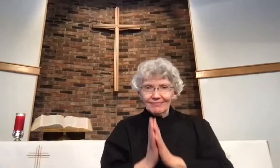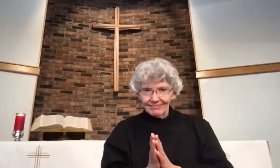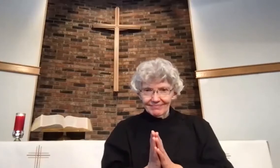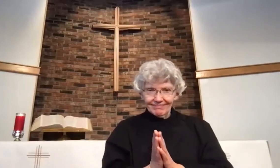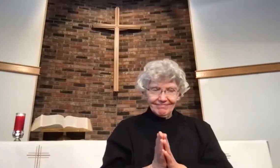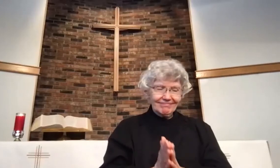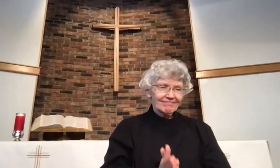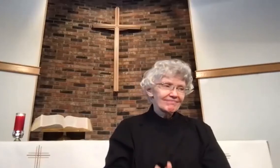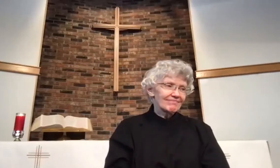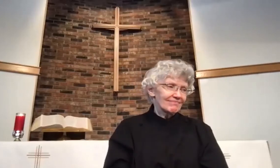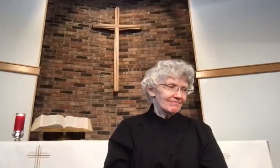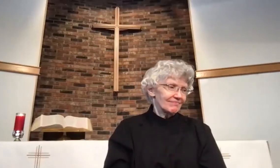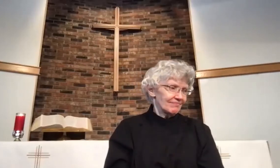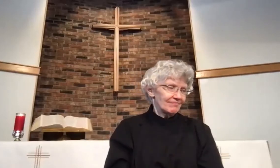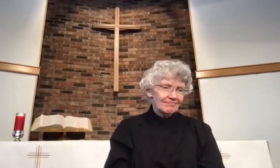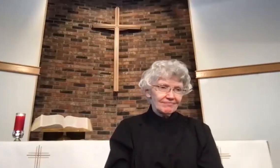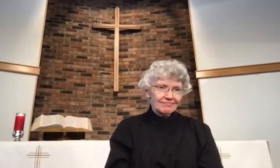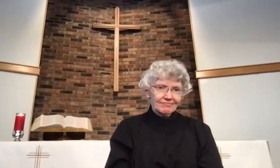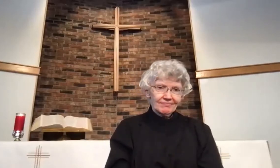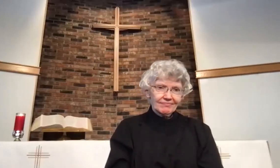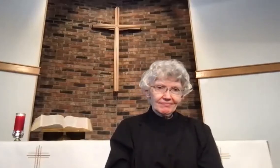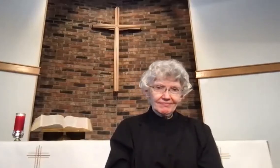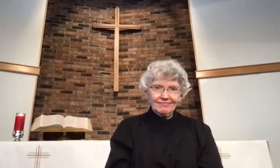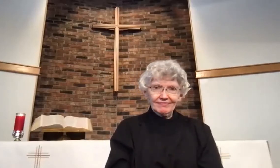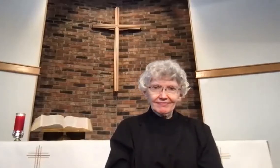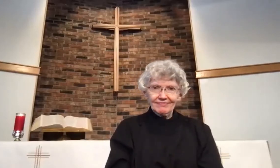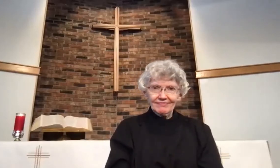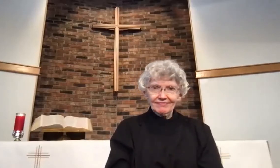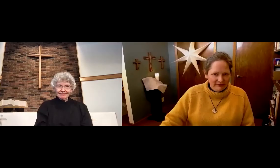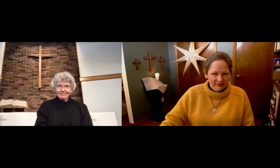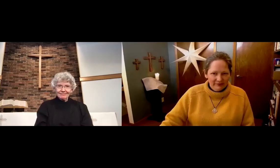and overwhelmed with joy. Amen.